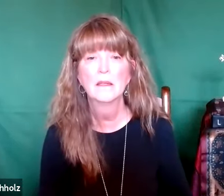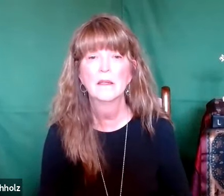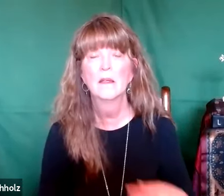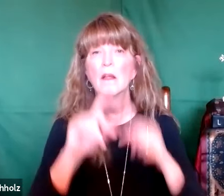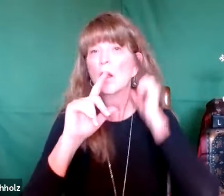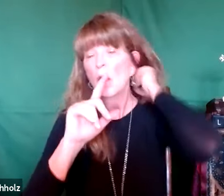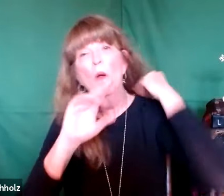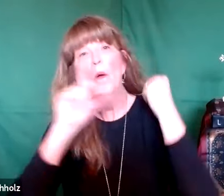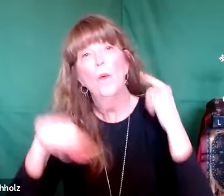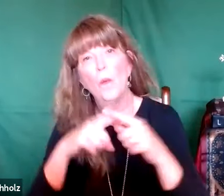It's just tragic.